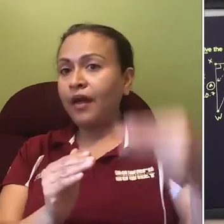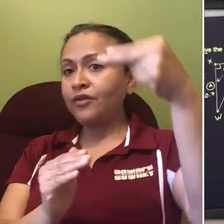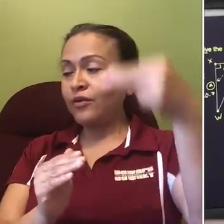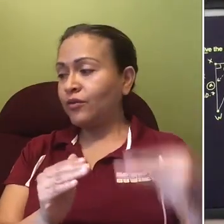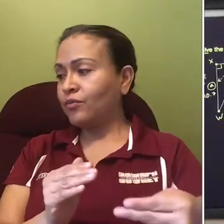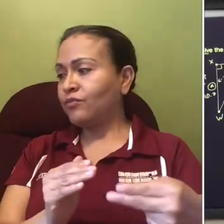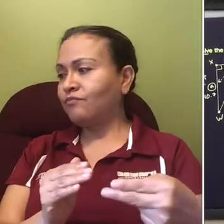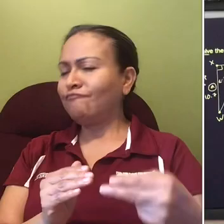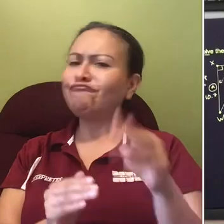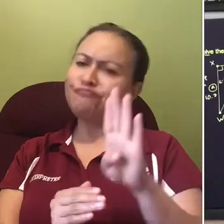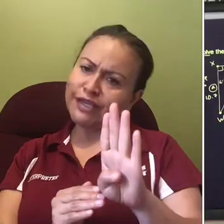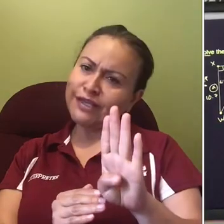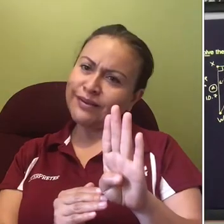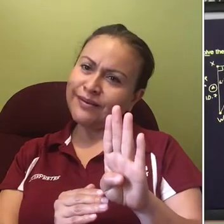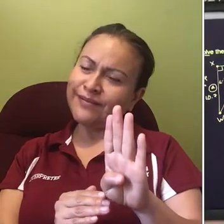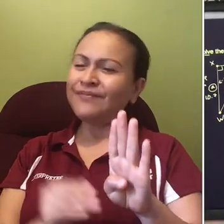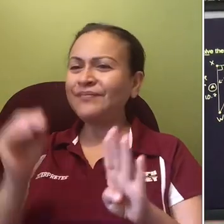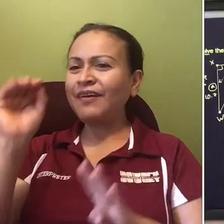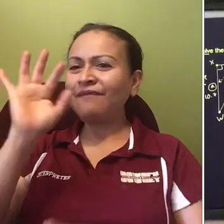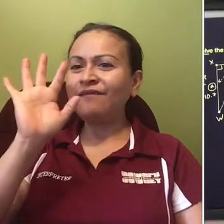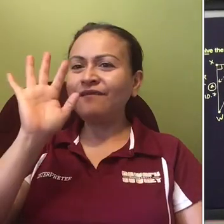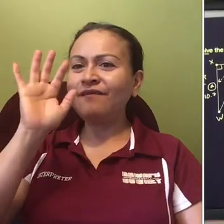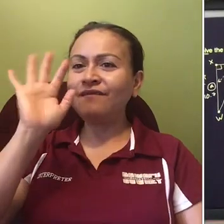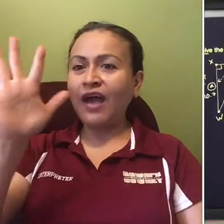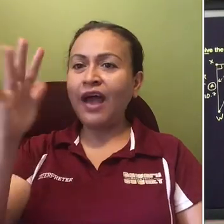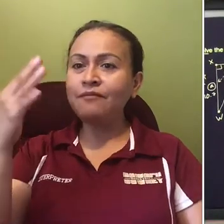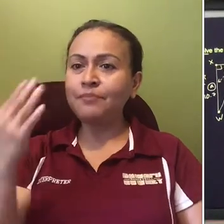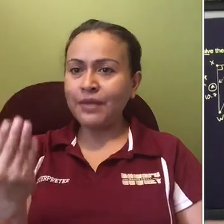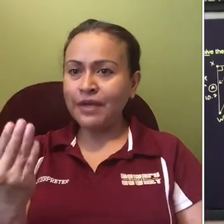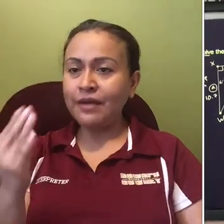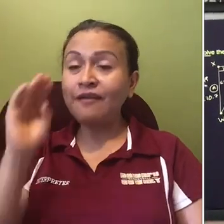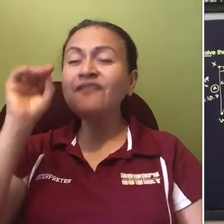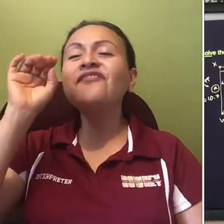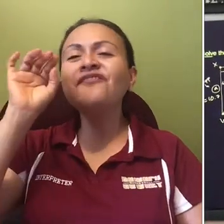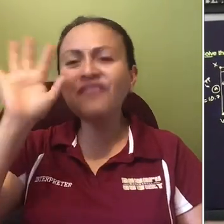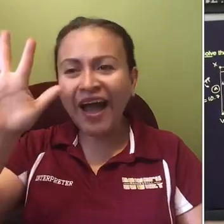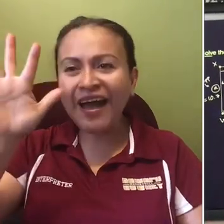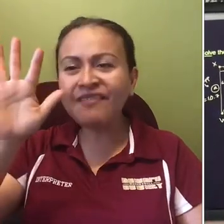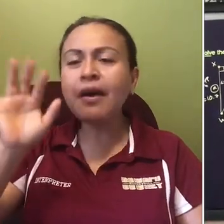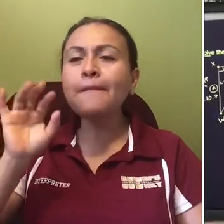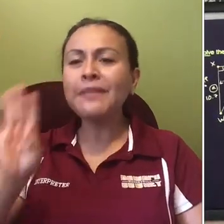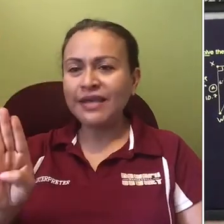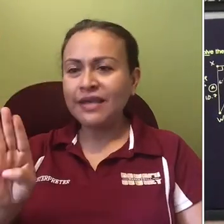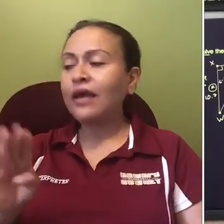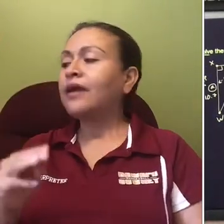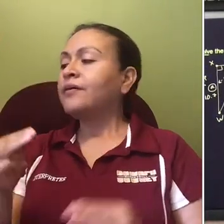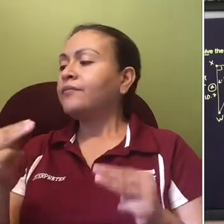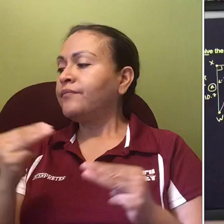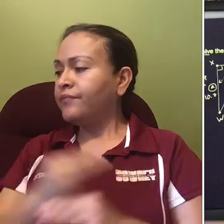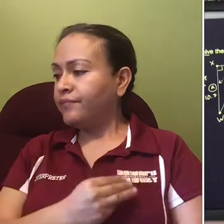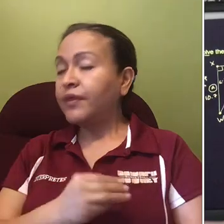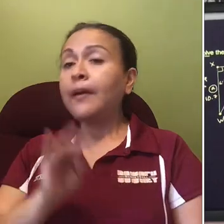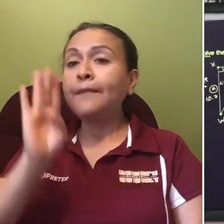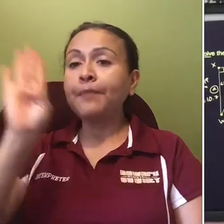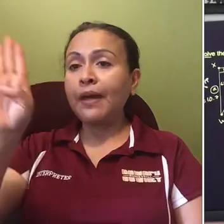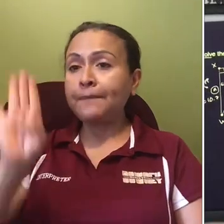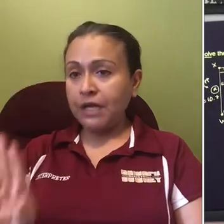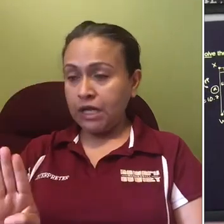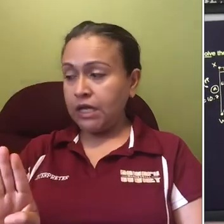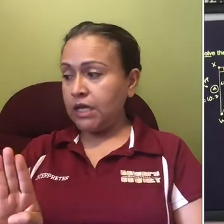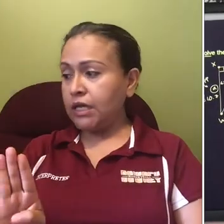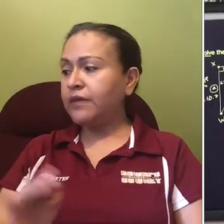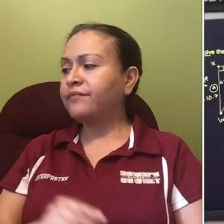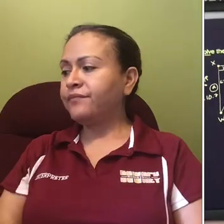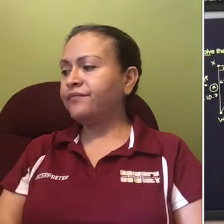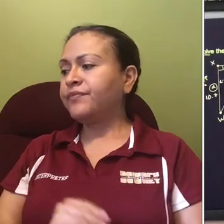has length B. And then we can try to solve for B. You multiply both sides times B, you're left with B